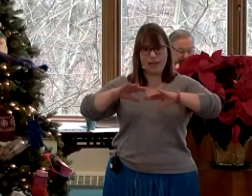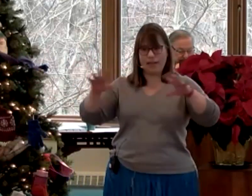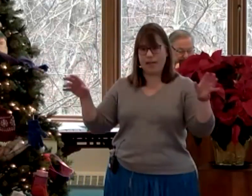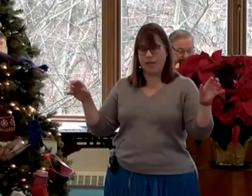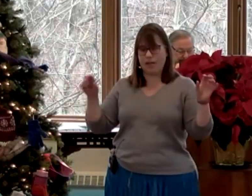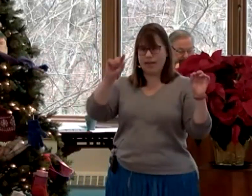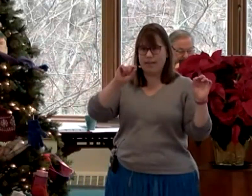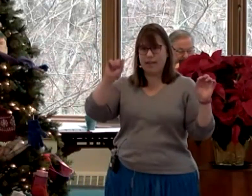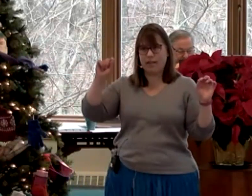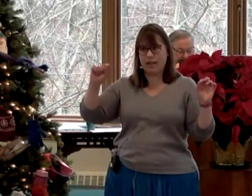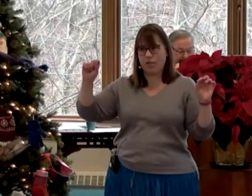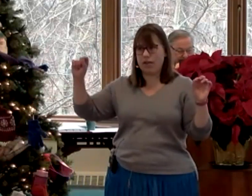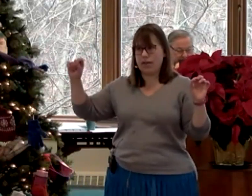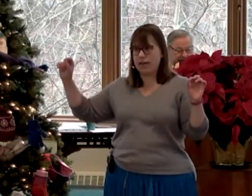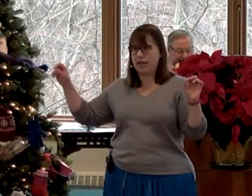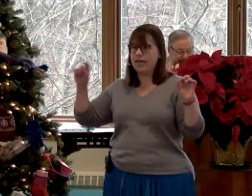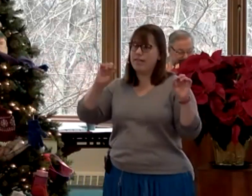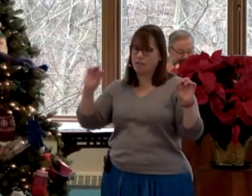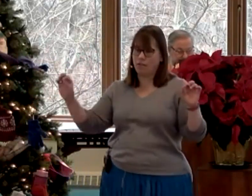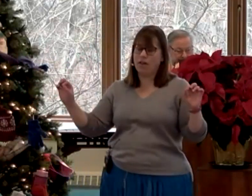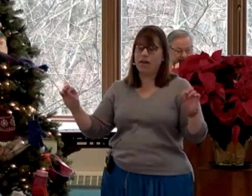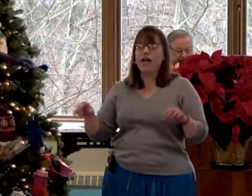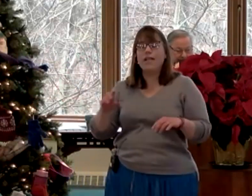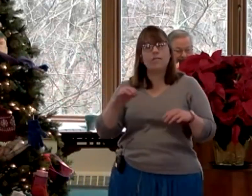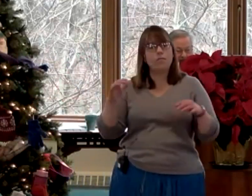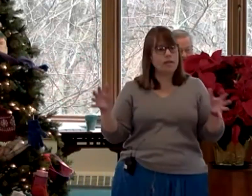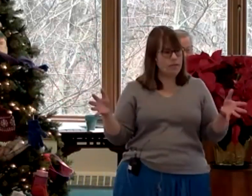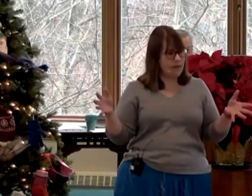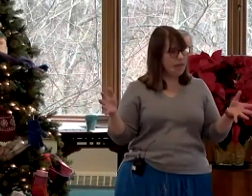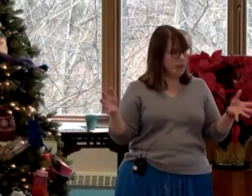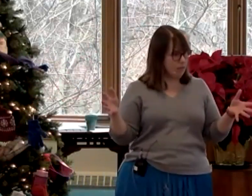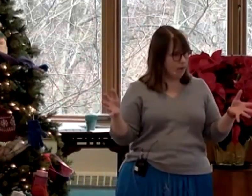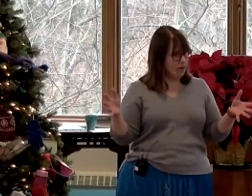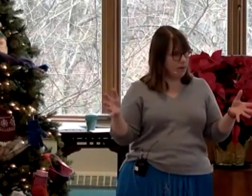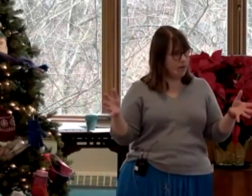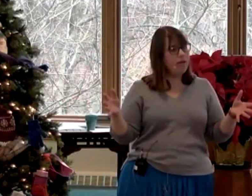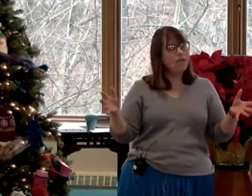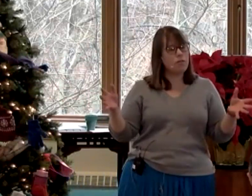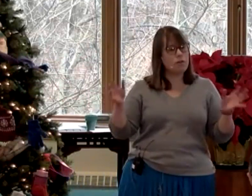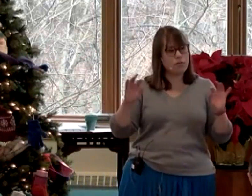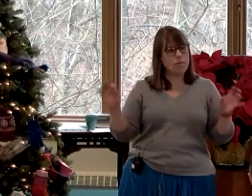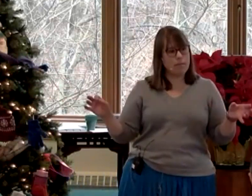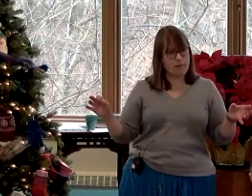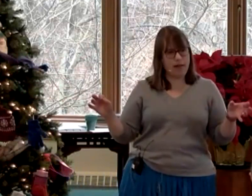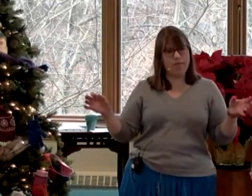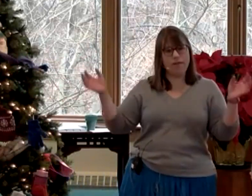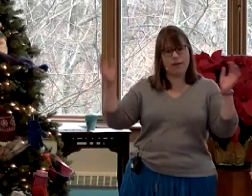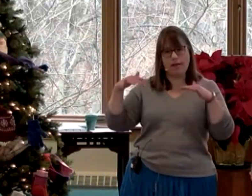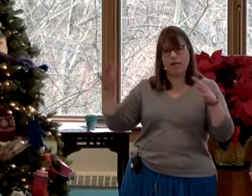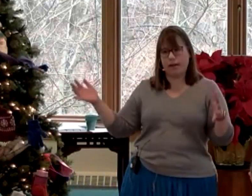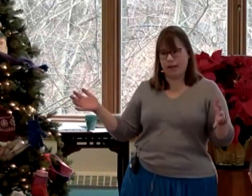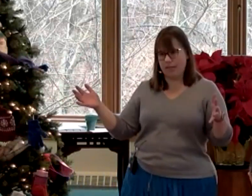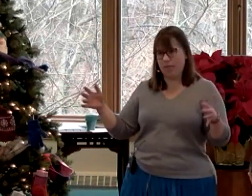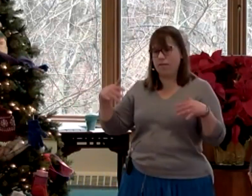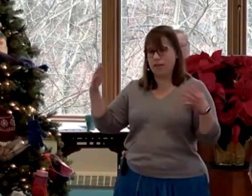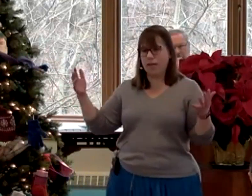less sacred. He desacreded it, desecrated. That's a really fancy word. So you can remember that for later